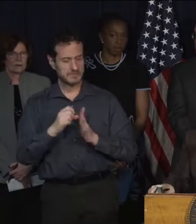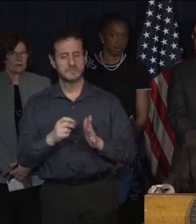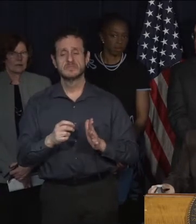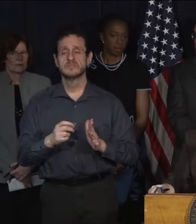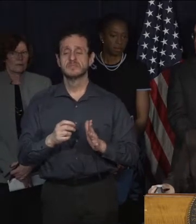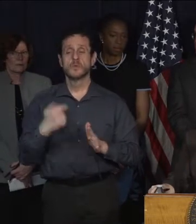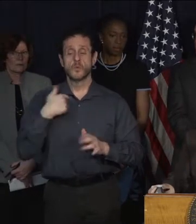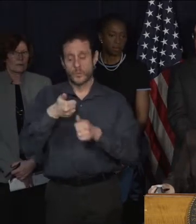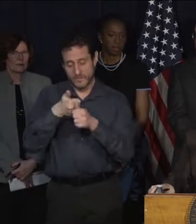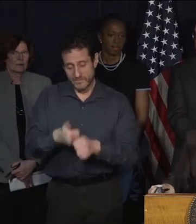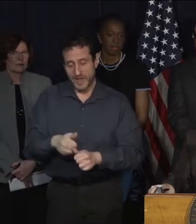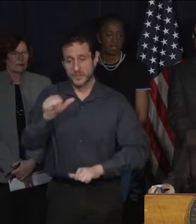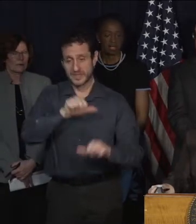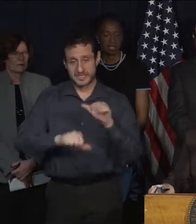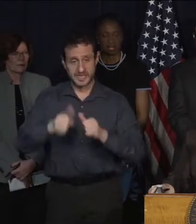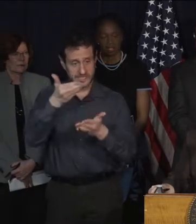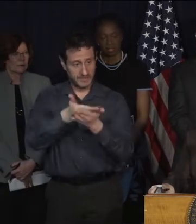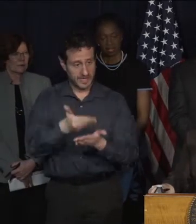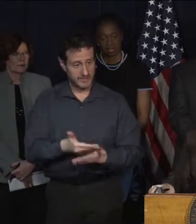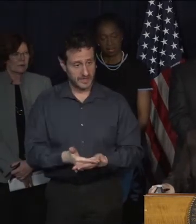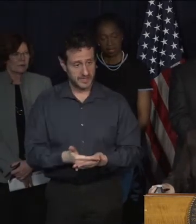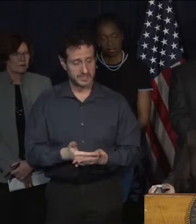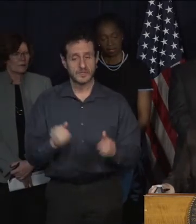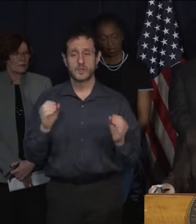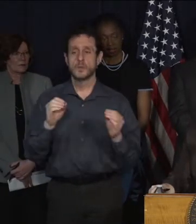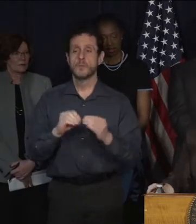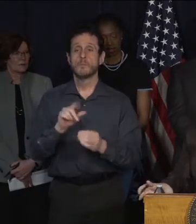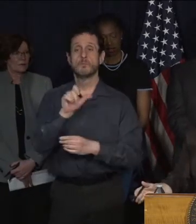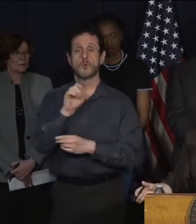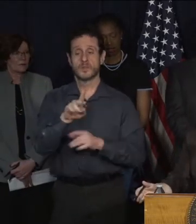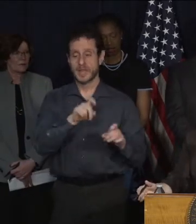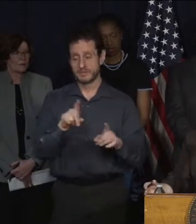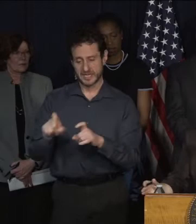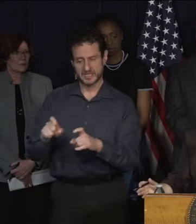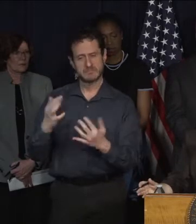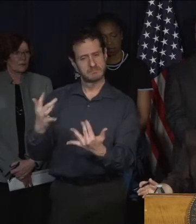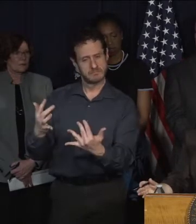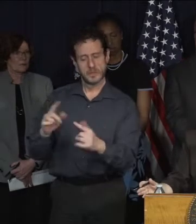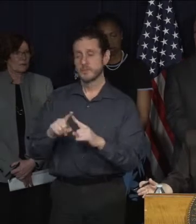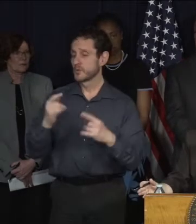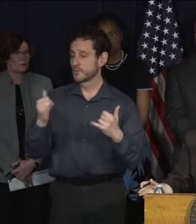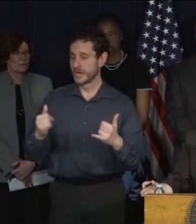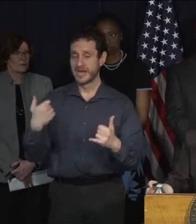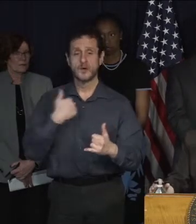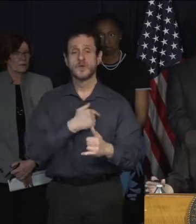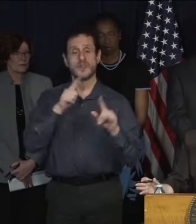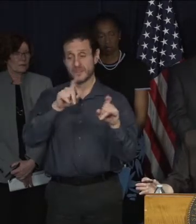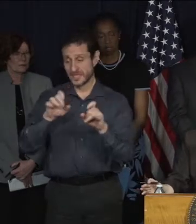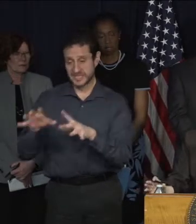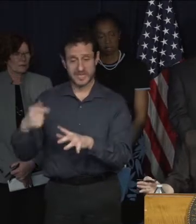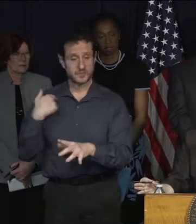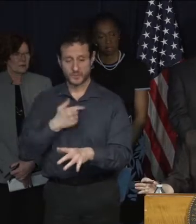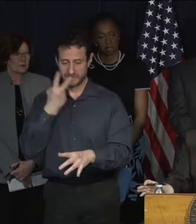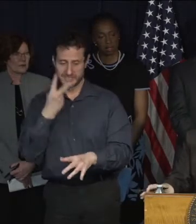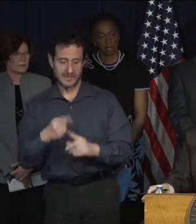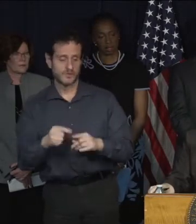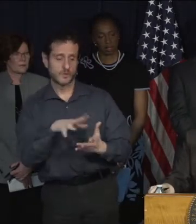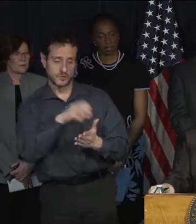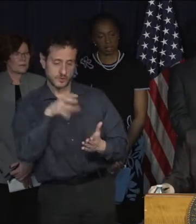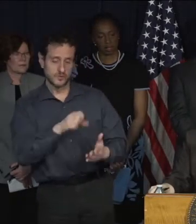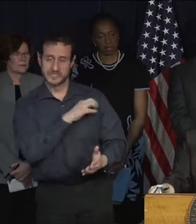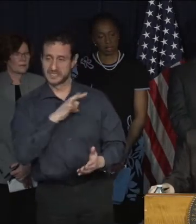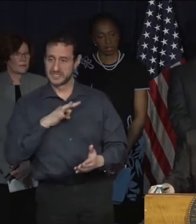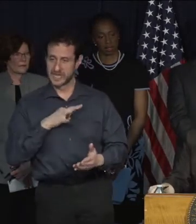evidence. Although more lab tests are pending, at this point, the tests that have returned on students and staff have